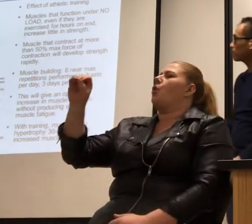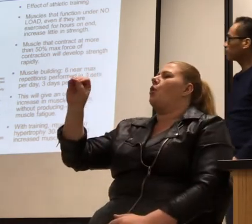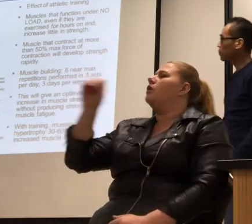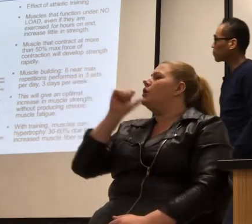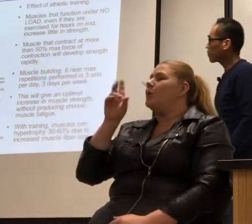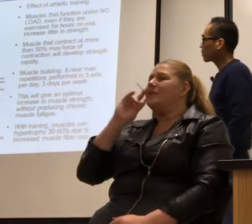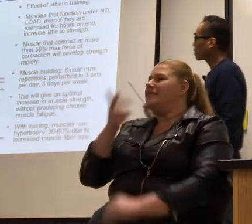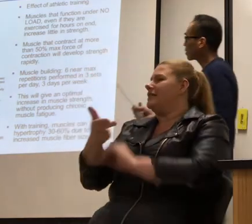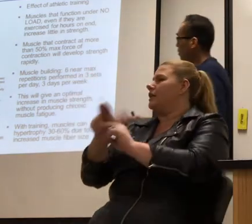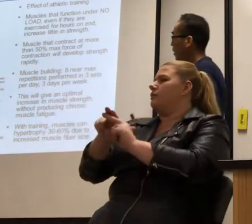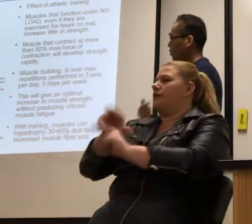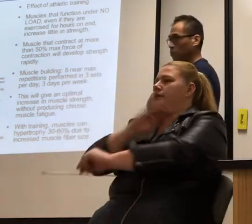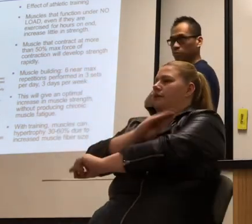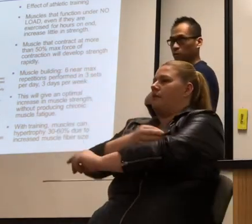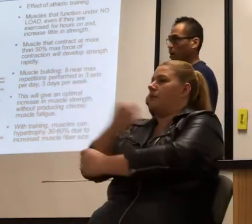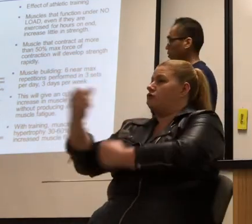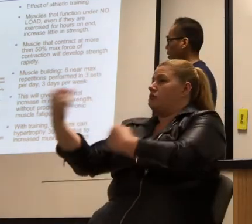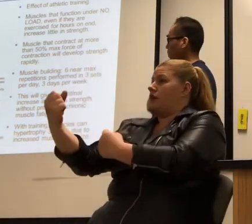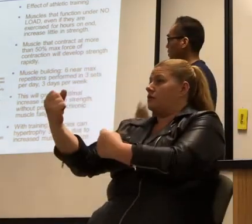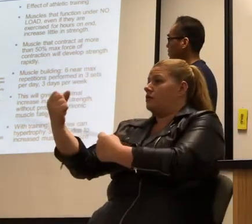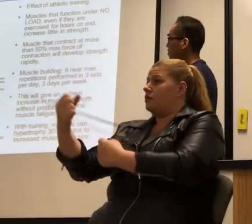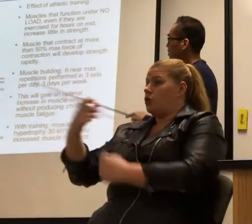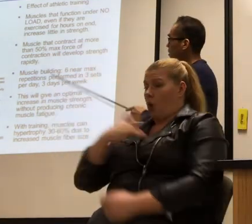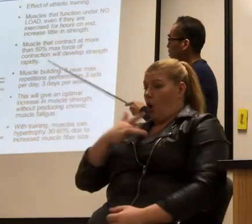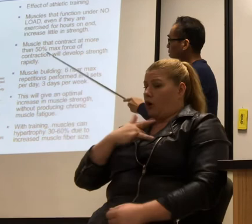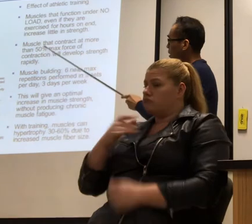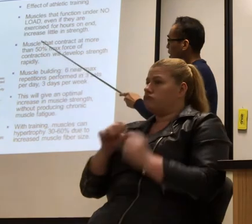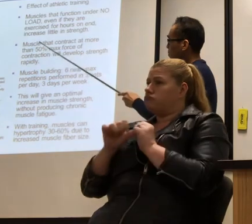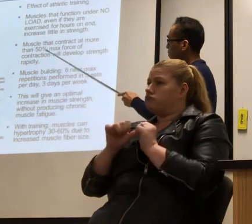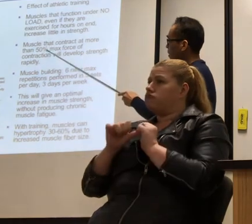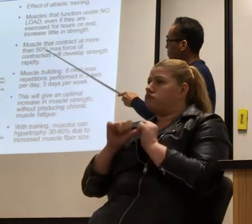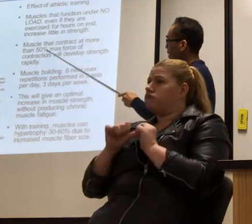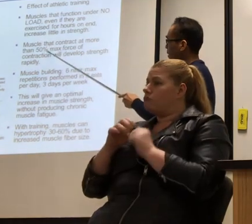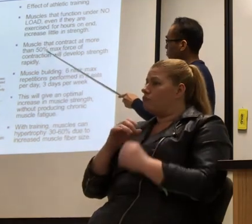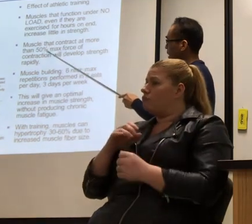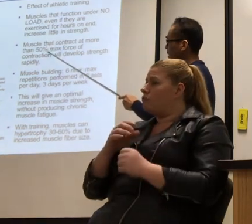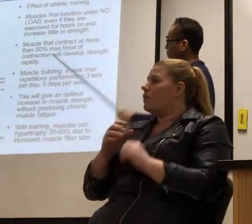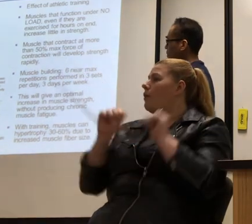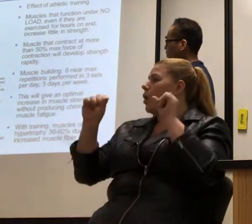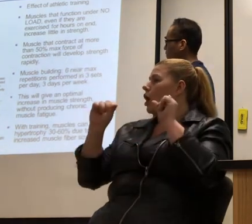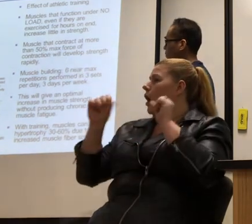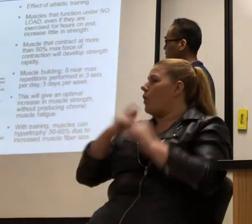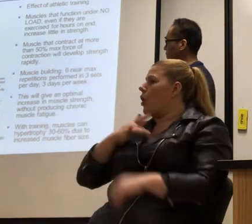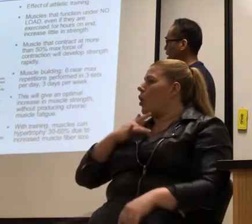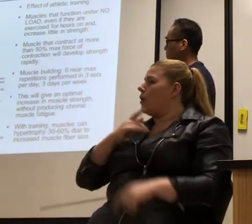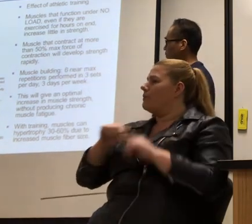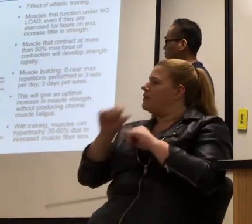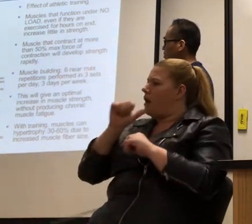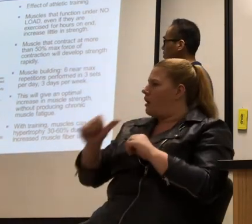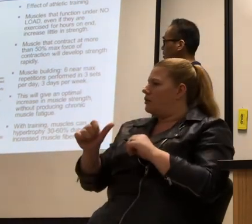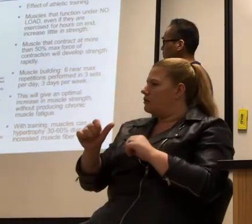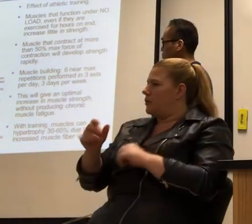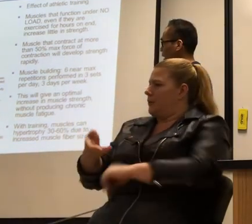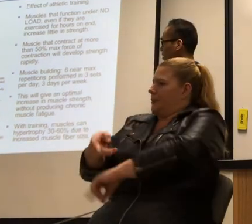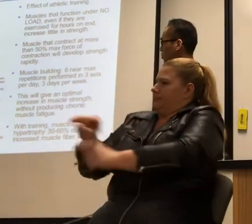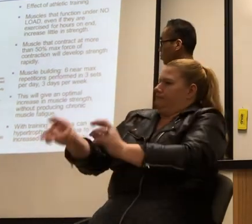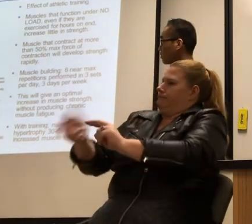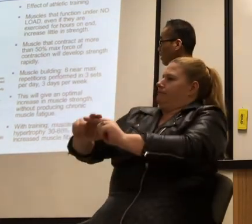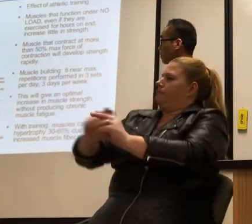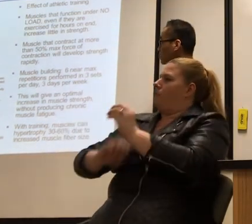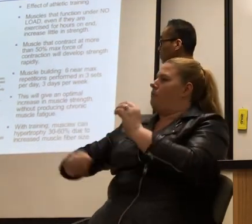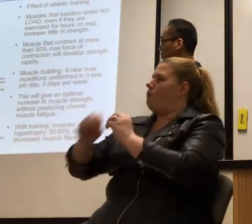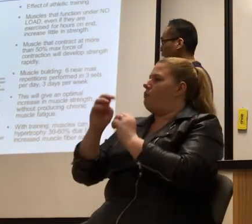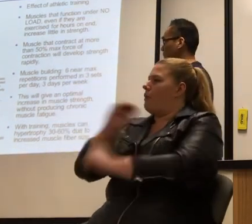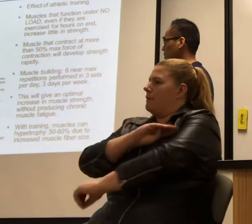strength, but you'll work out your heart muscle. So muscles that contract at more than 50% max force of contraction